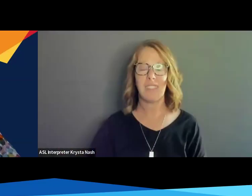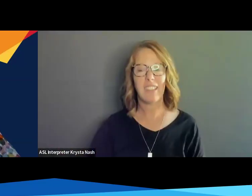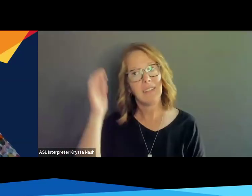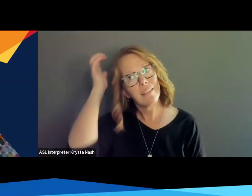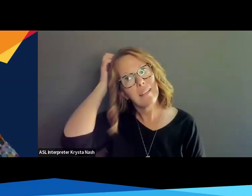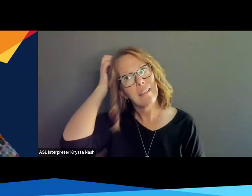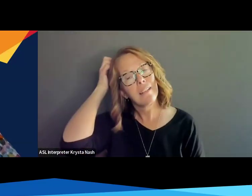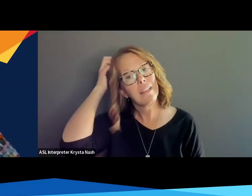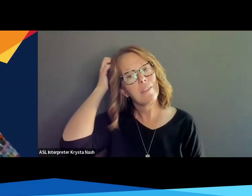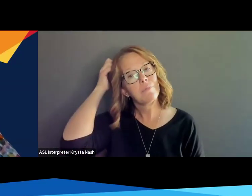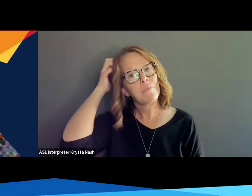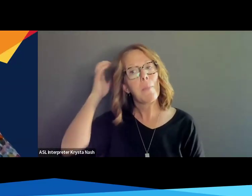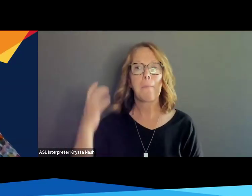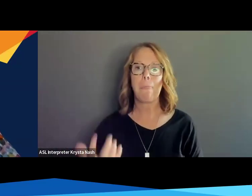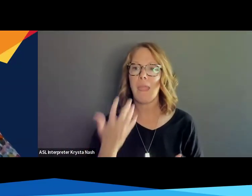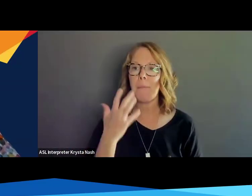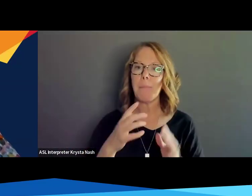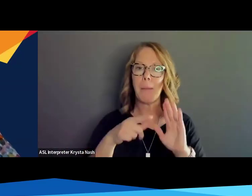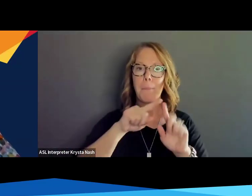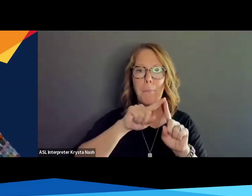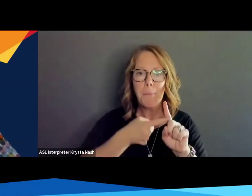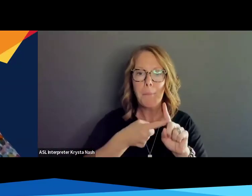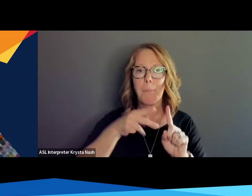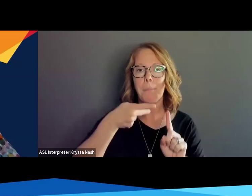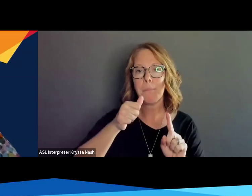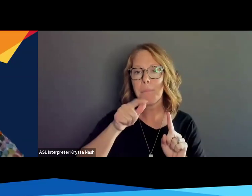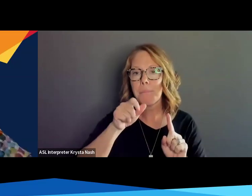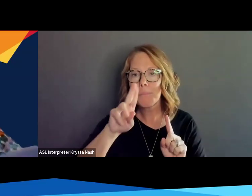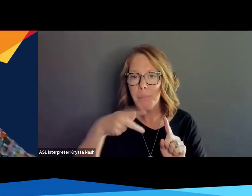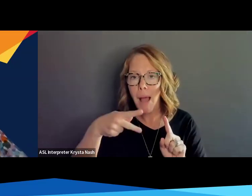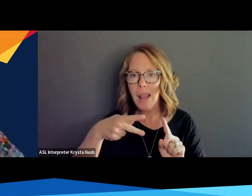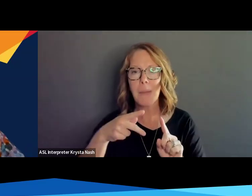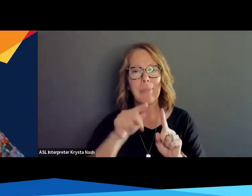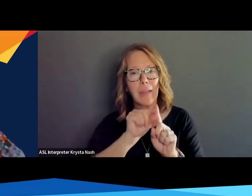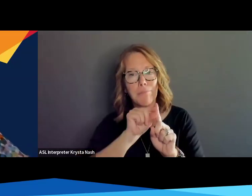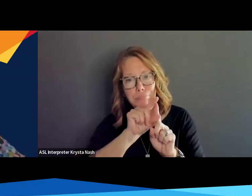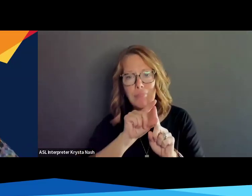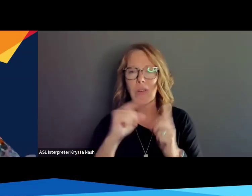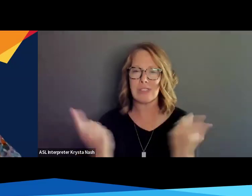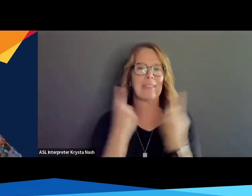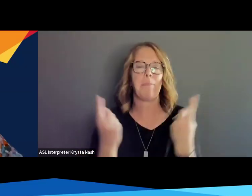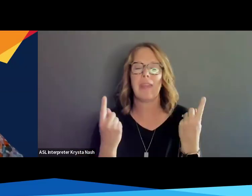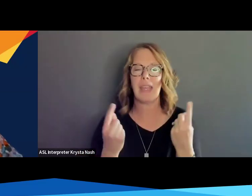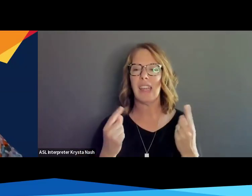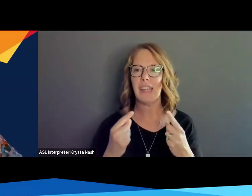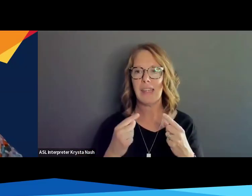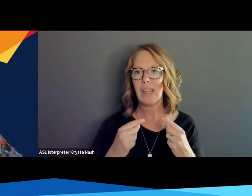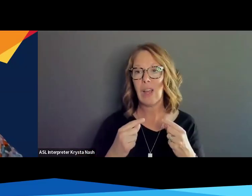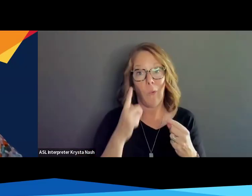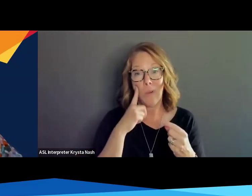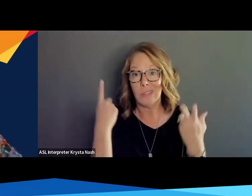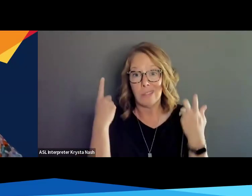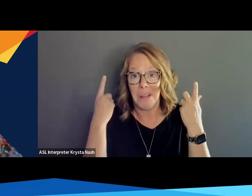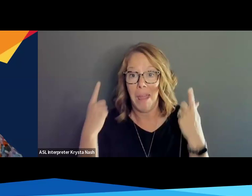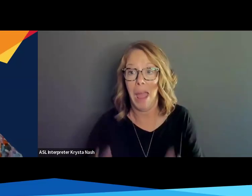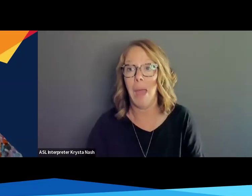on in the bowel. Maybe there's been a polyp or something that's open and so maybe it's just coincidentally that